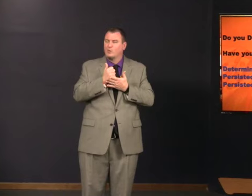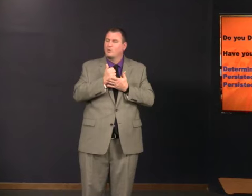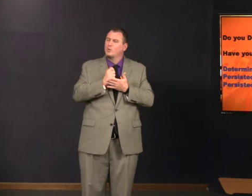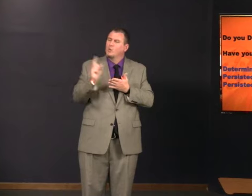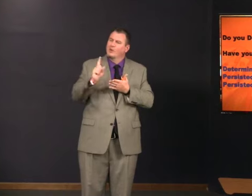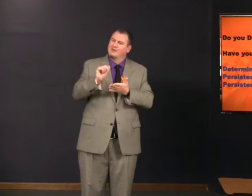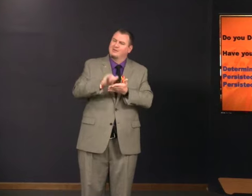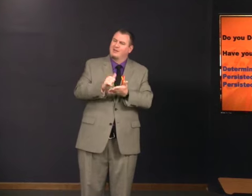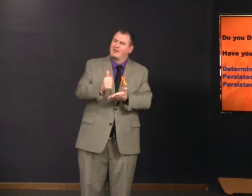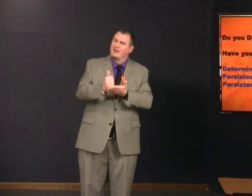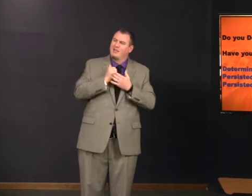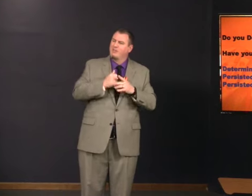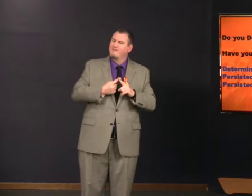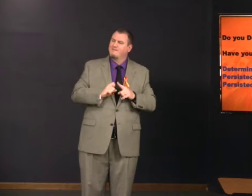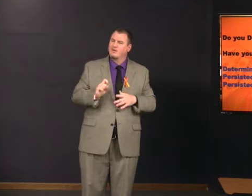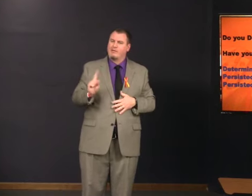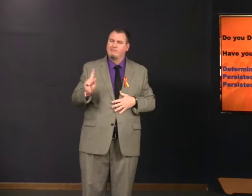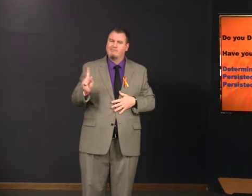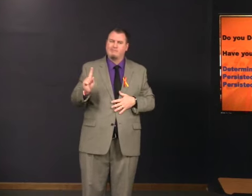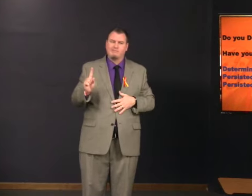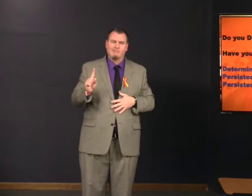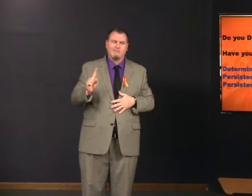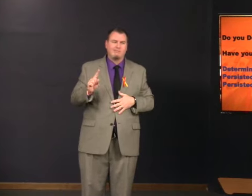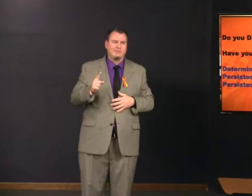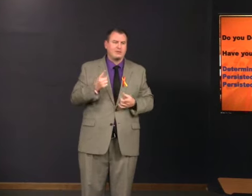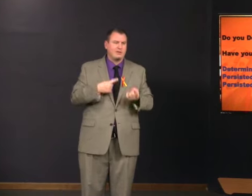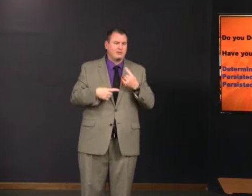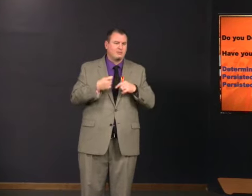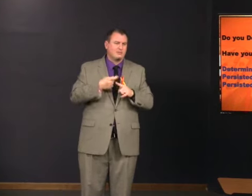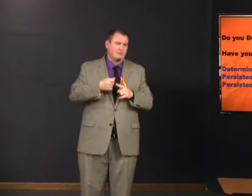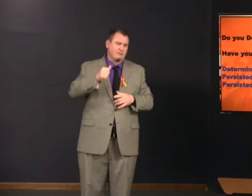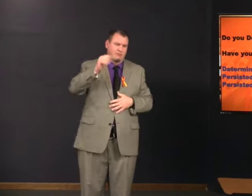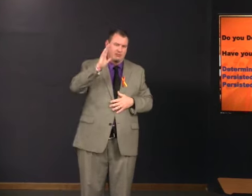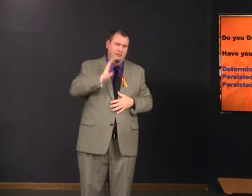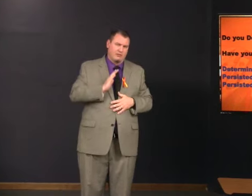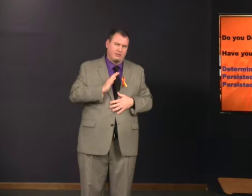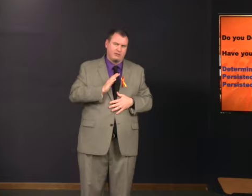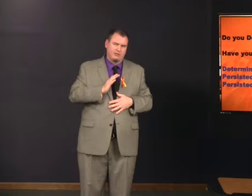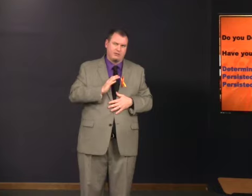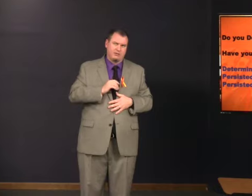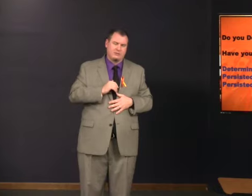Help come from?